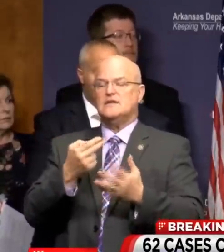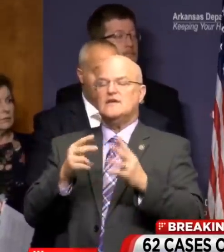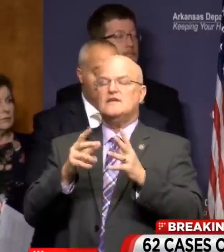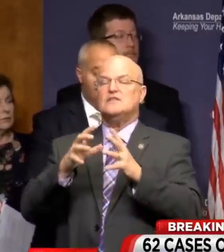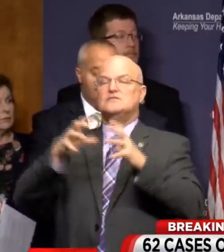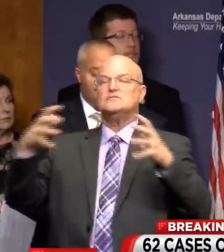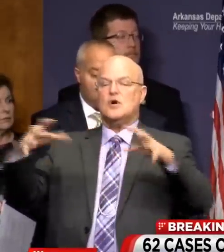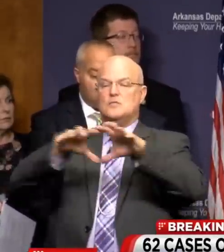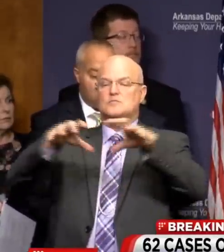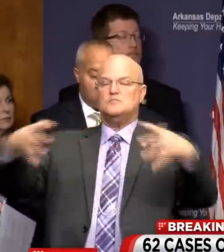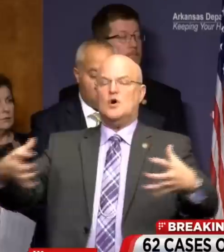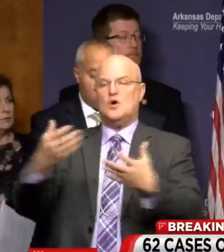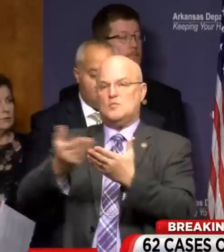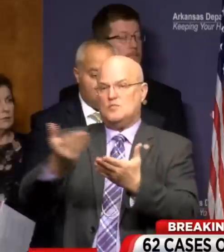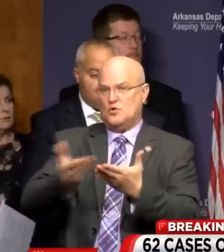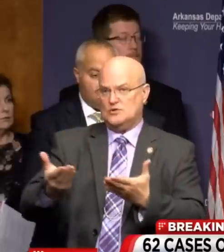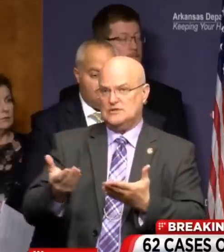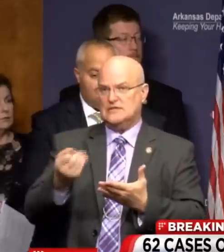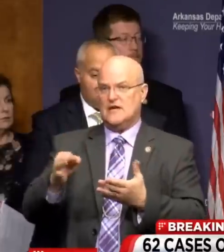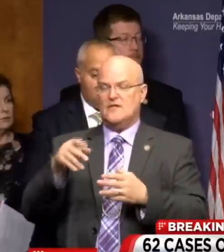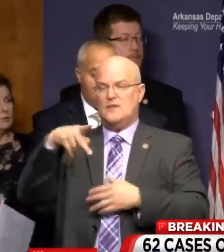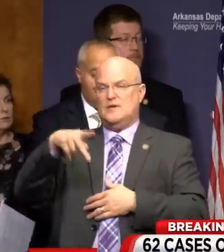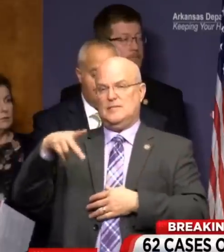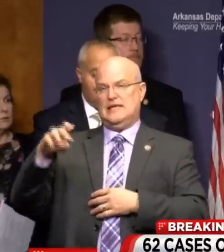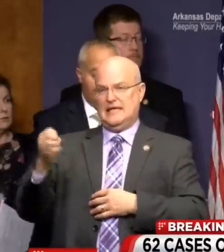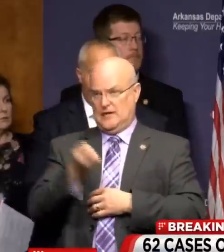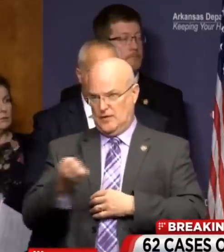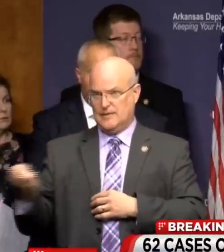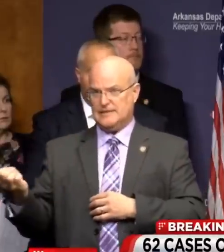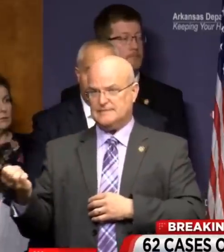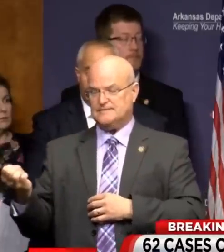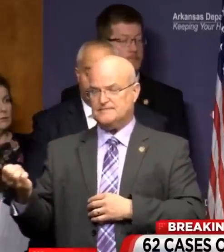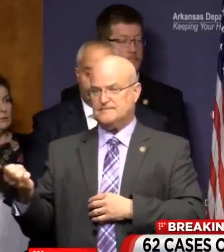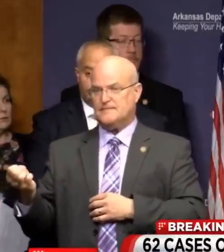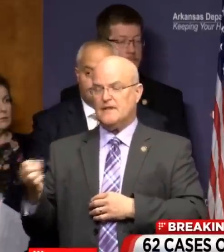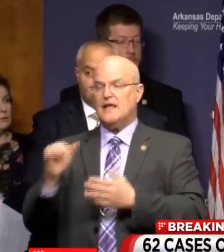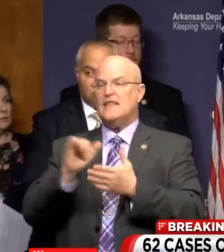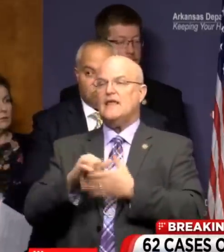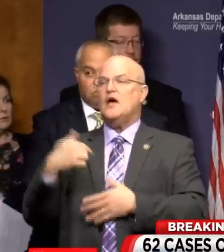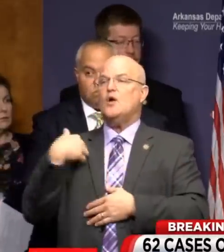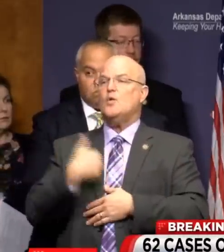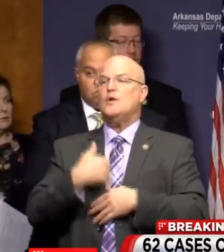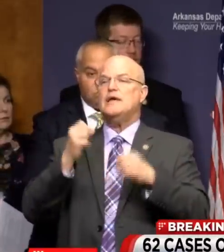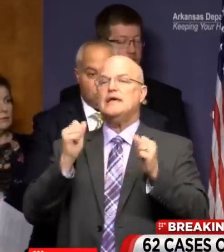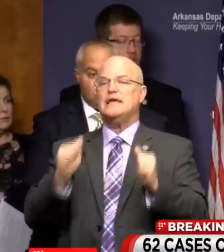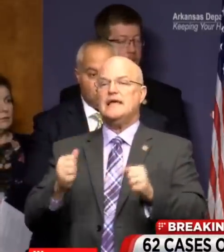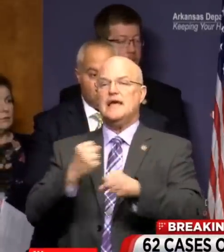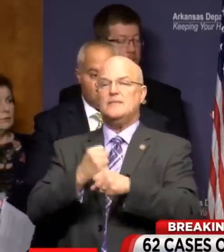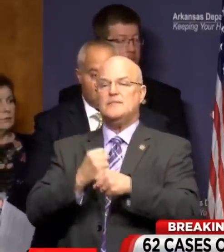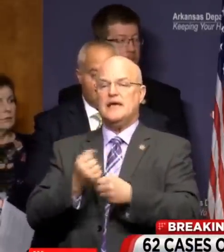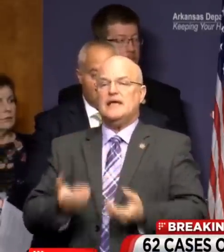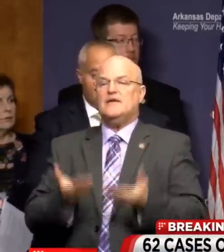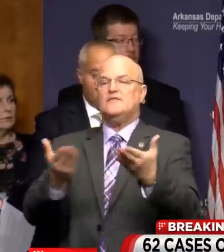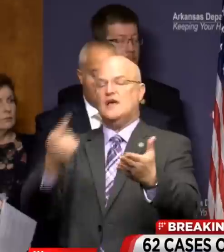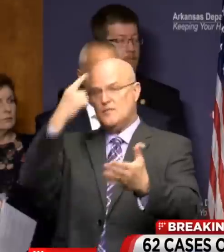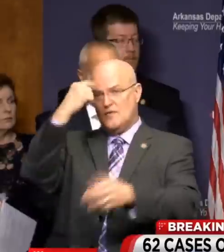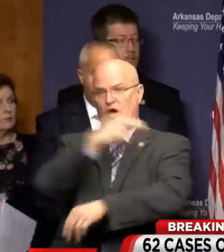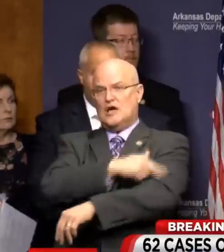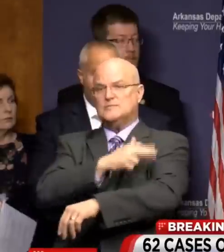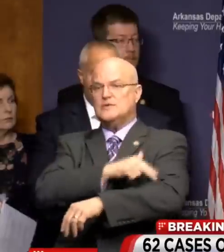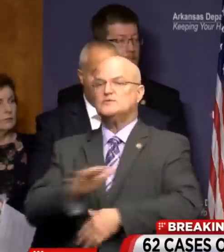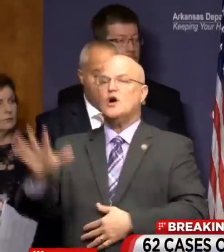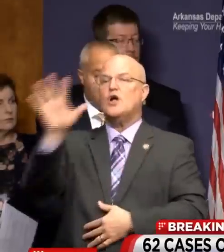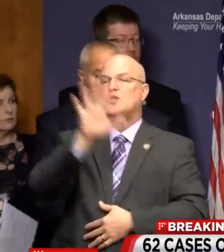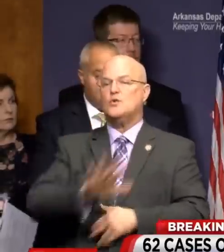very large bulk purchases of personal protective equipment that we can make available to hospitals across the state who